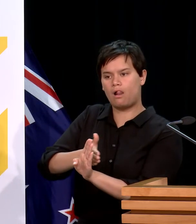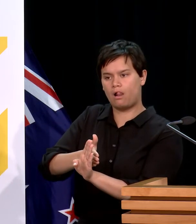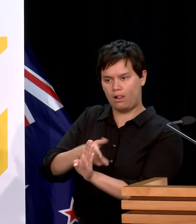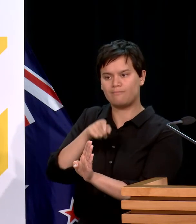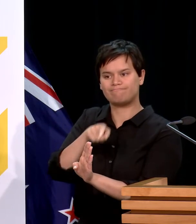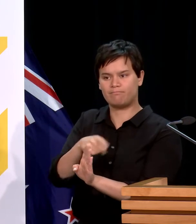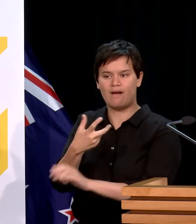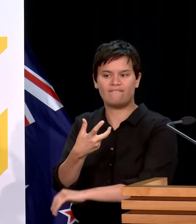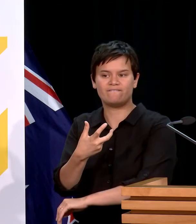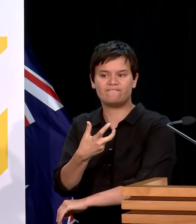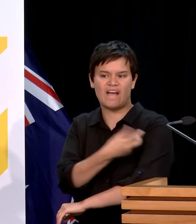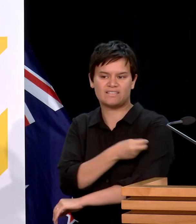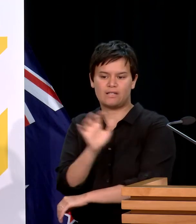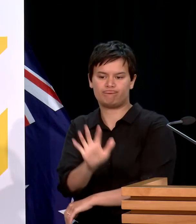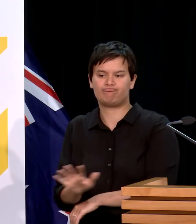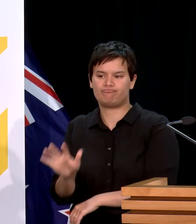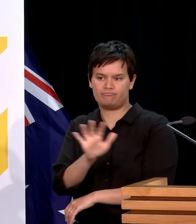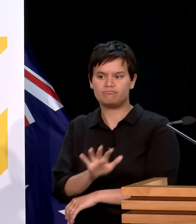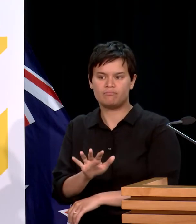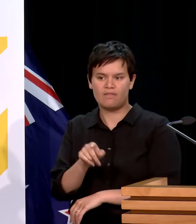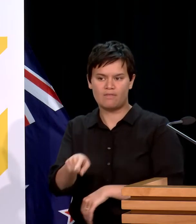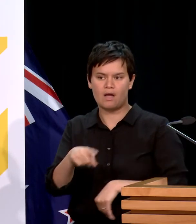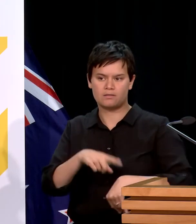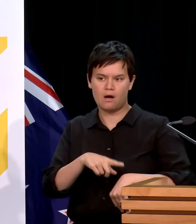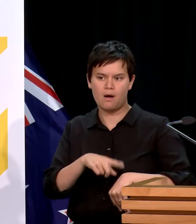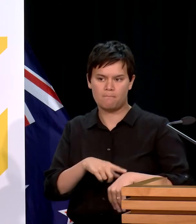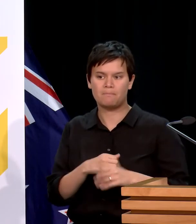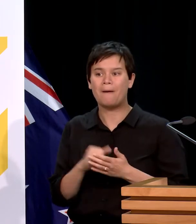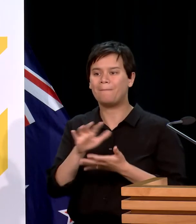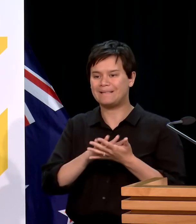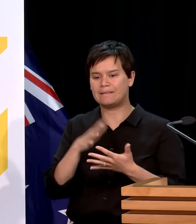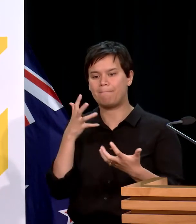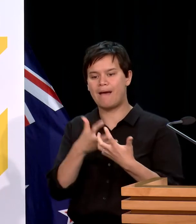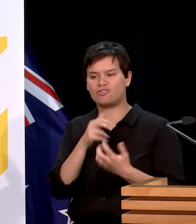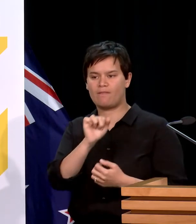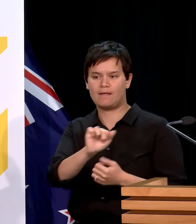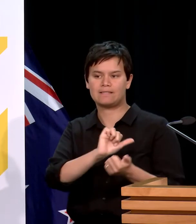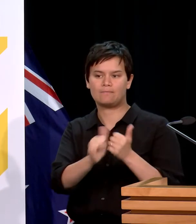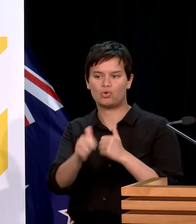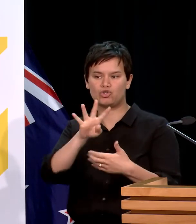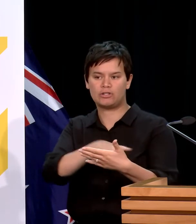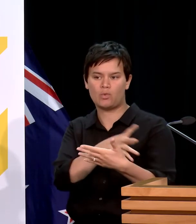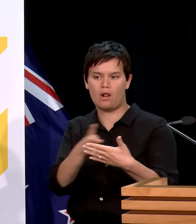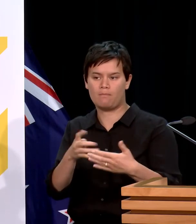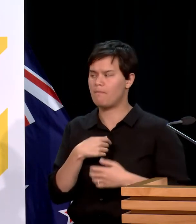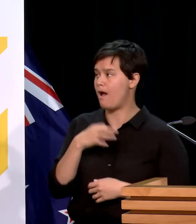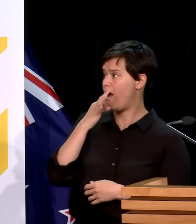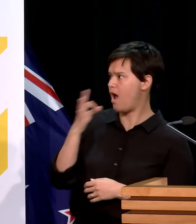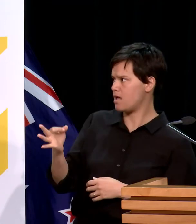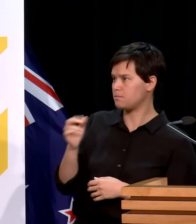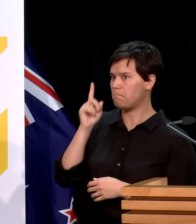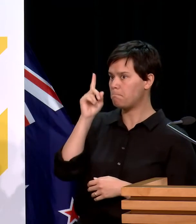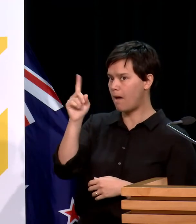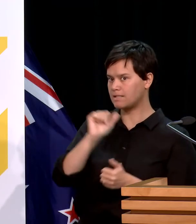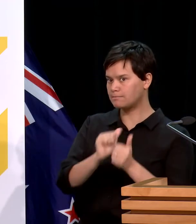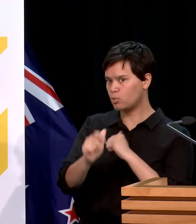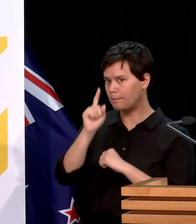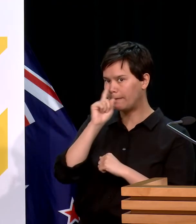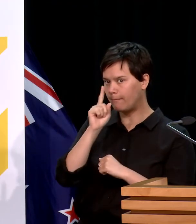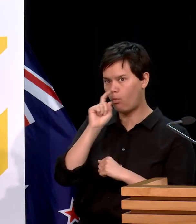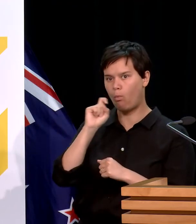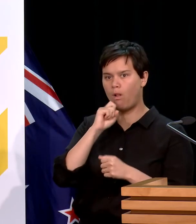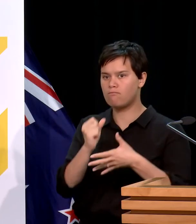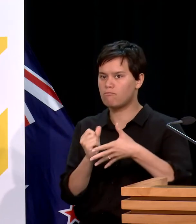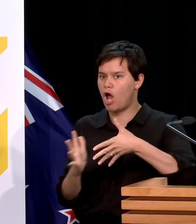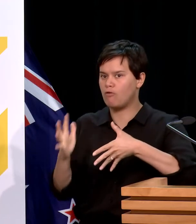available enough for them to get vaccines on the timetable that they would need them. Would they be prioritised? Well, like I said, it's quite